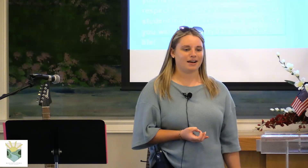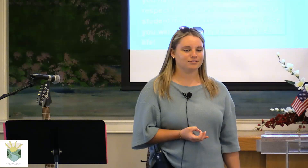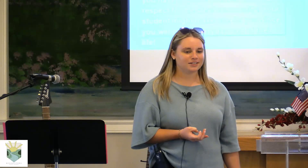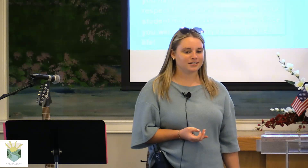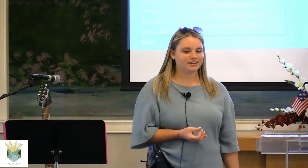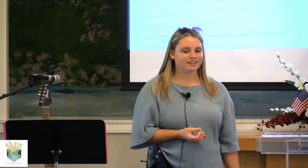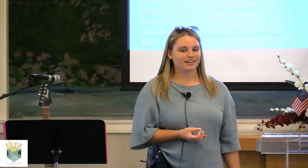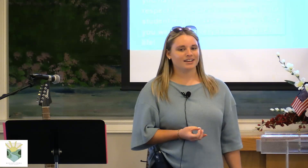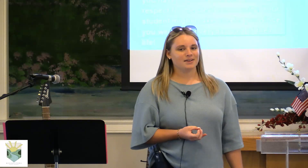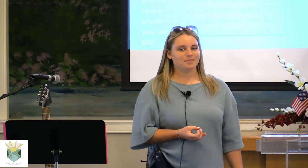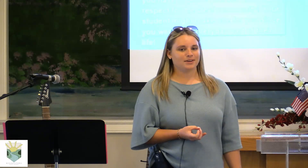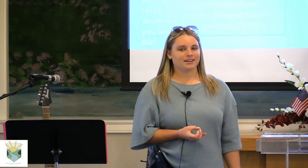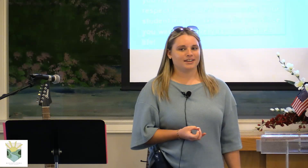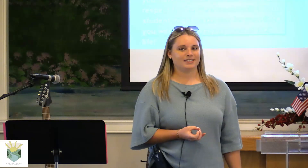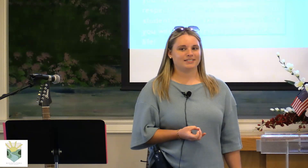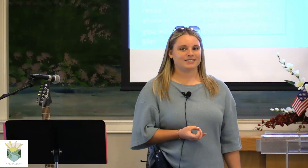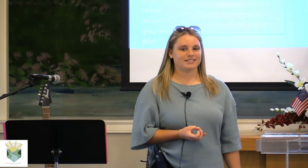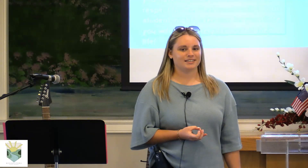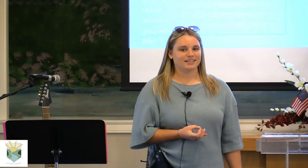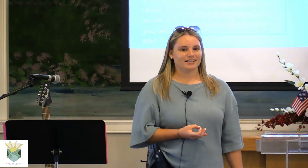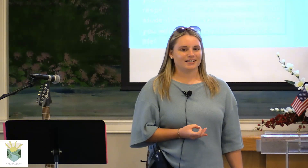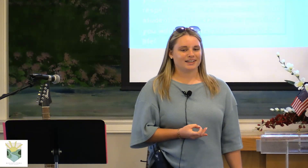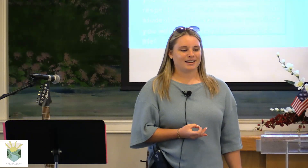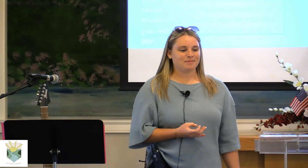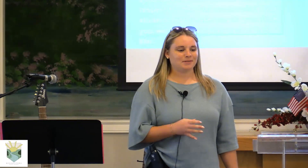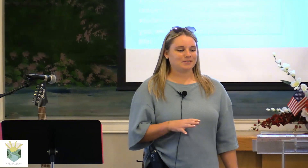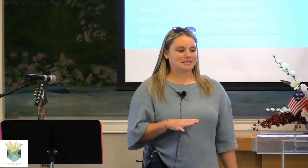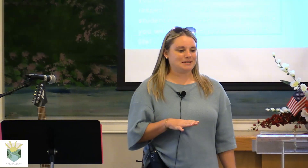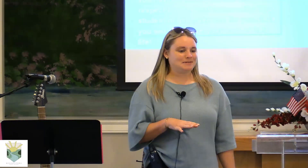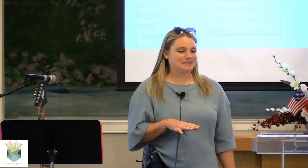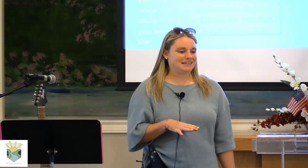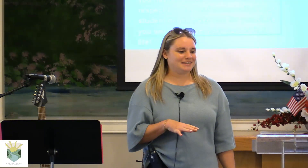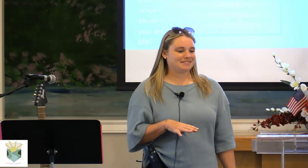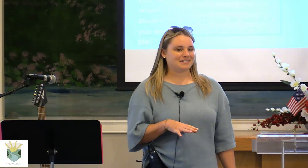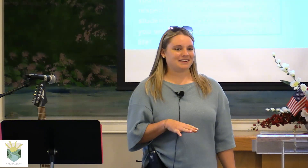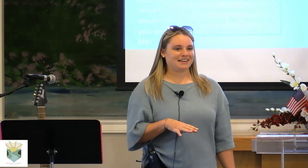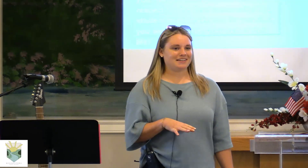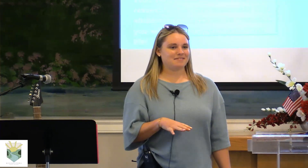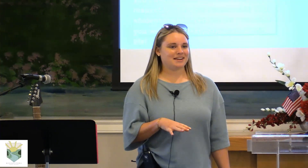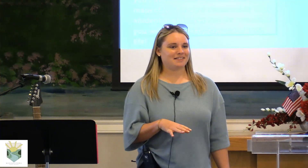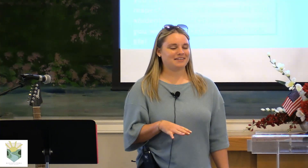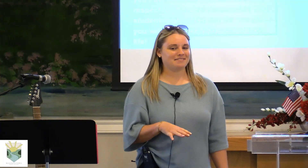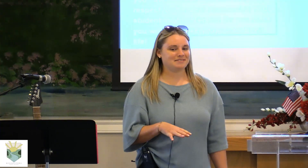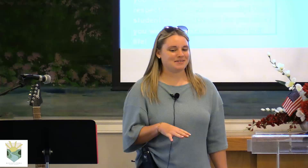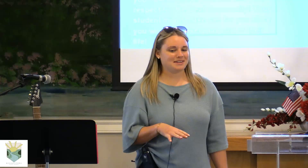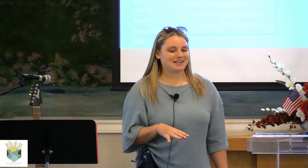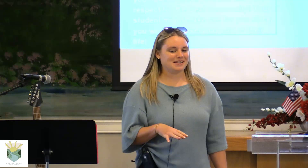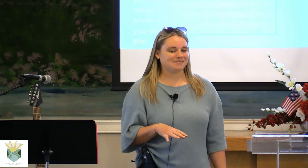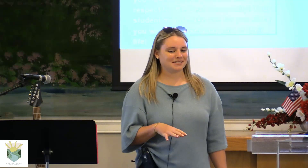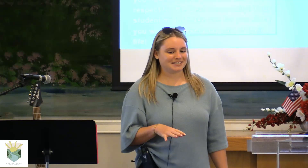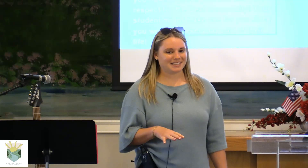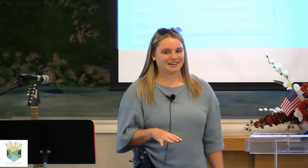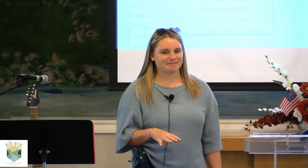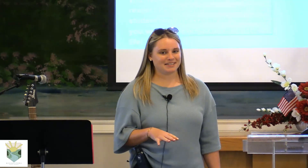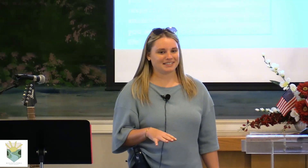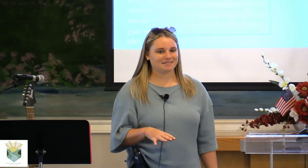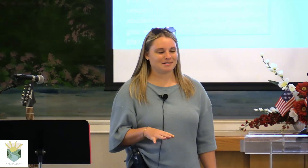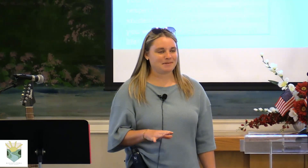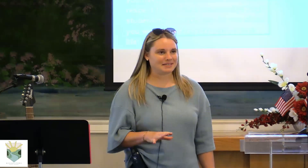to earn it, because I'm a little timid. I didn't really like going out in the deaf community. It really scared me because I didn't want to mess up